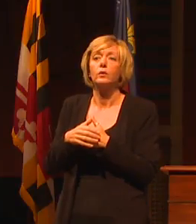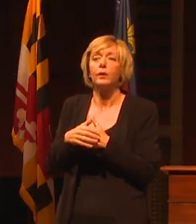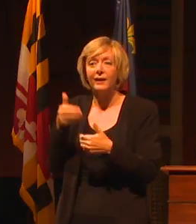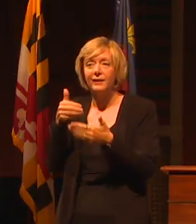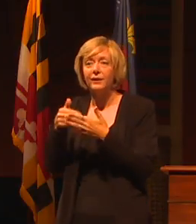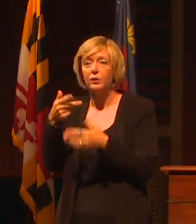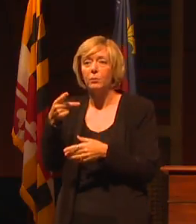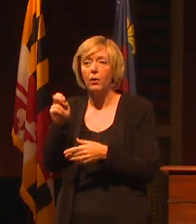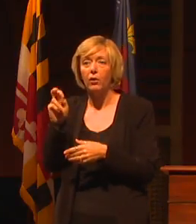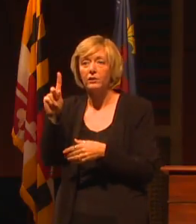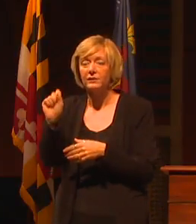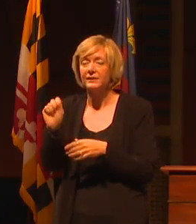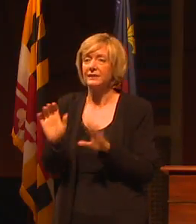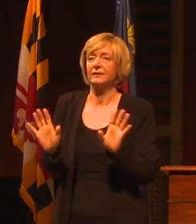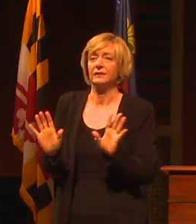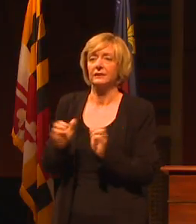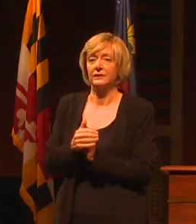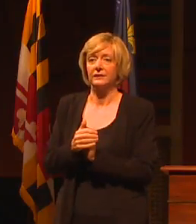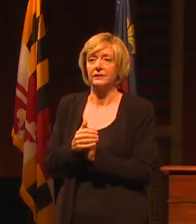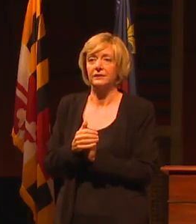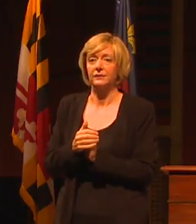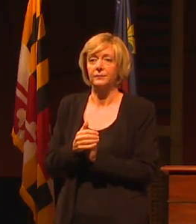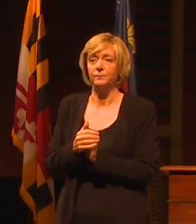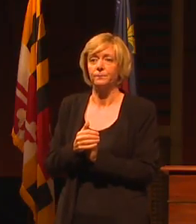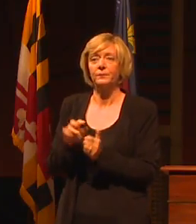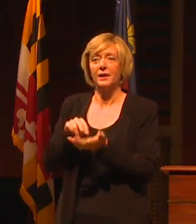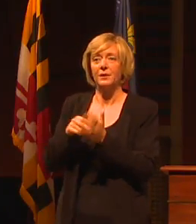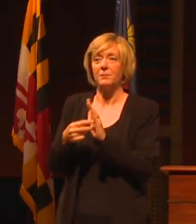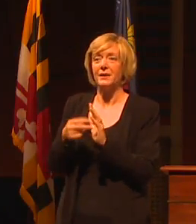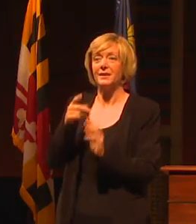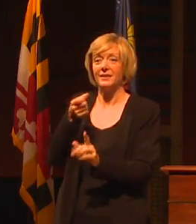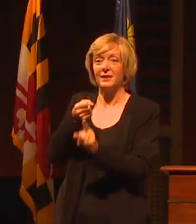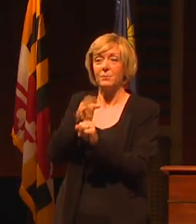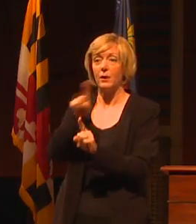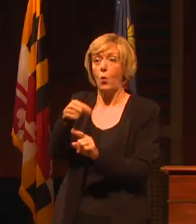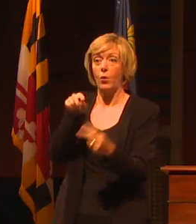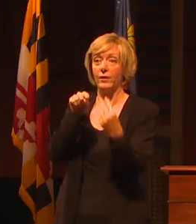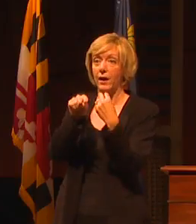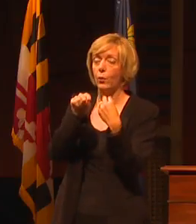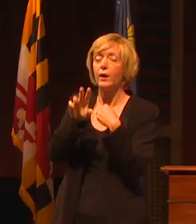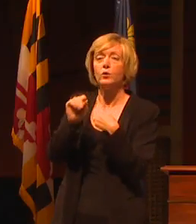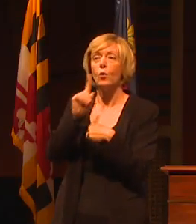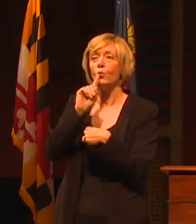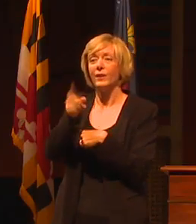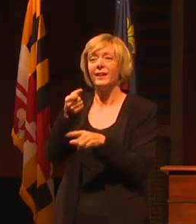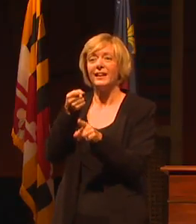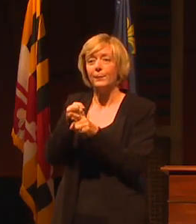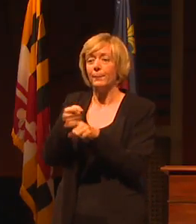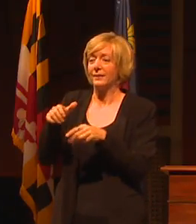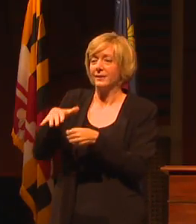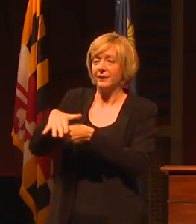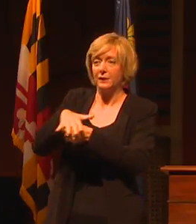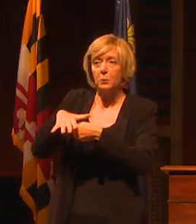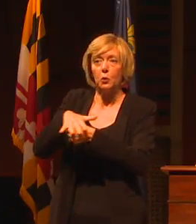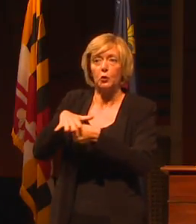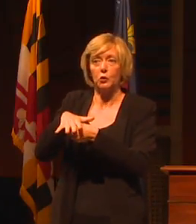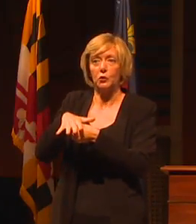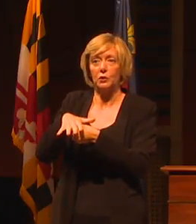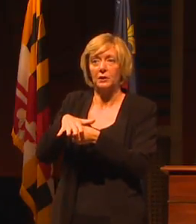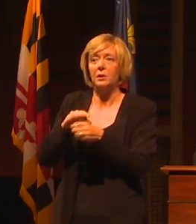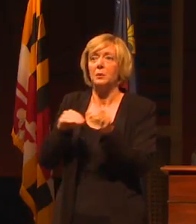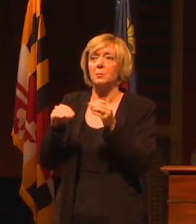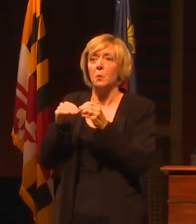parks. This impact is not just a congested highway, it's a congested neighborhood, and something